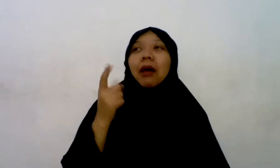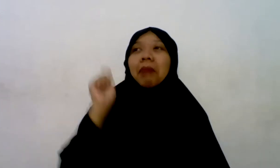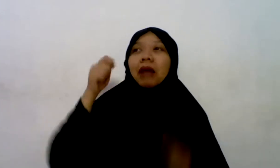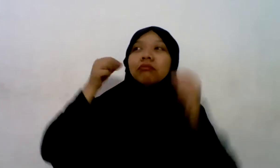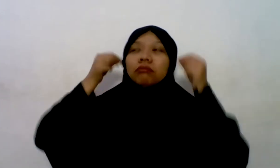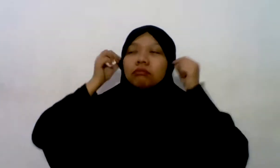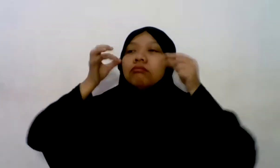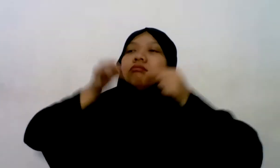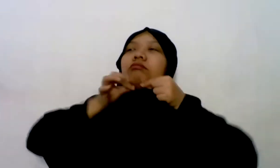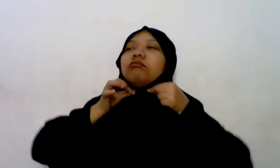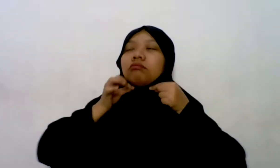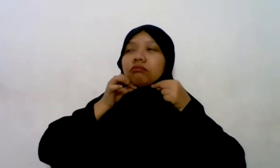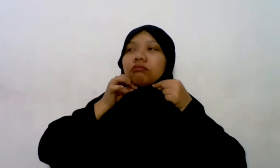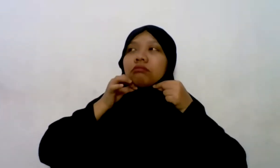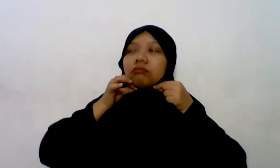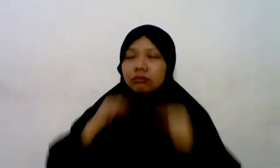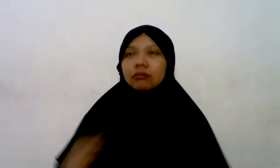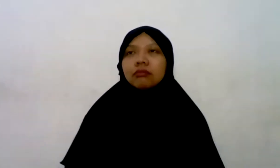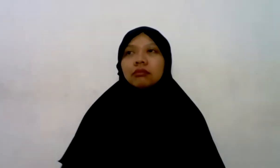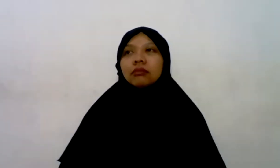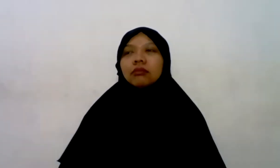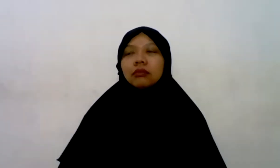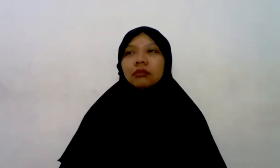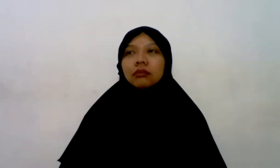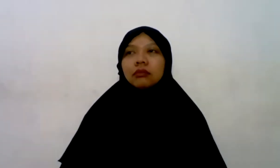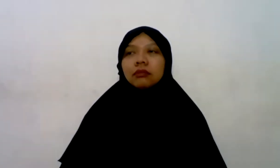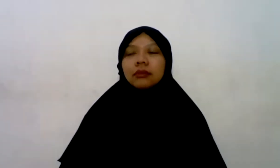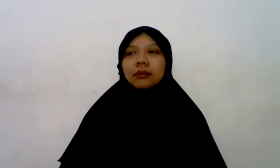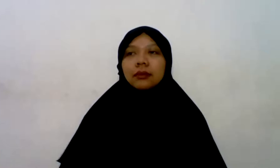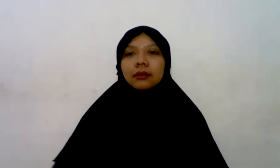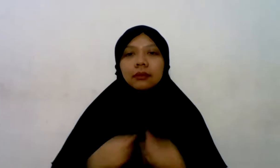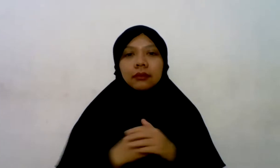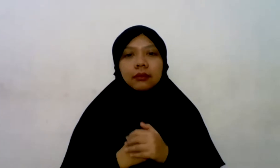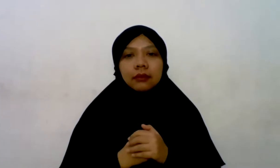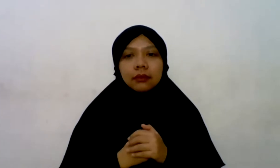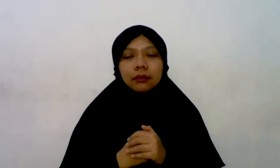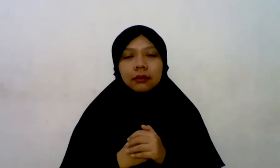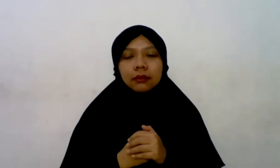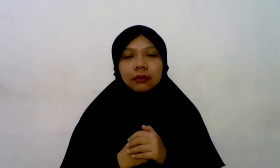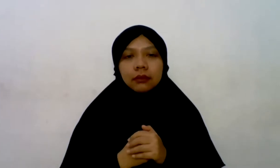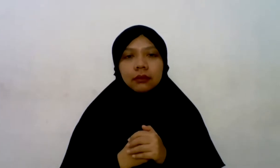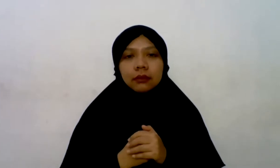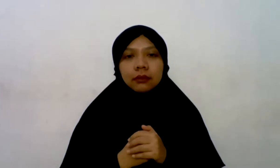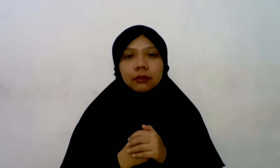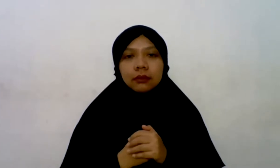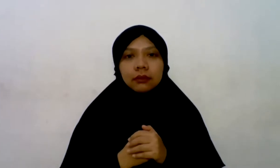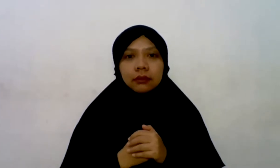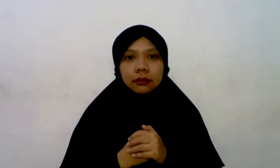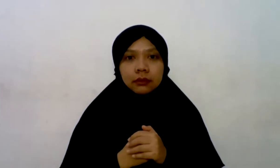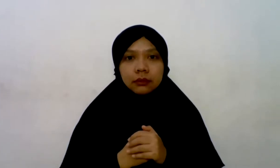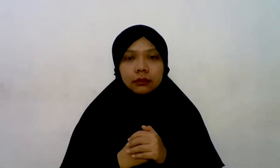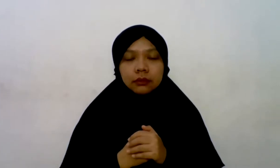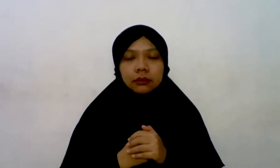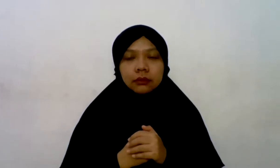I also involved the teachers surrounding them to do social surveillance on their behaviors.